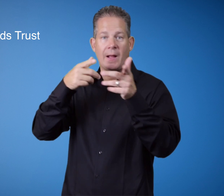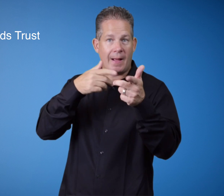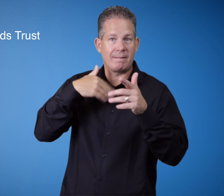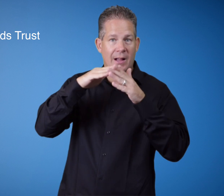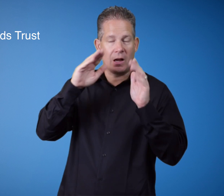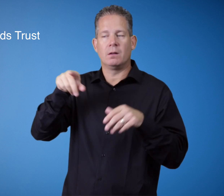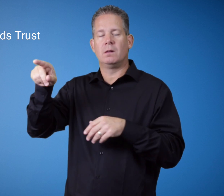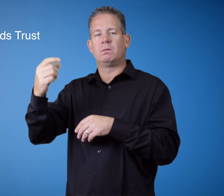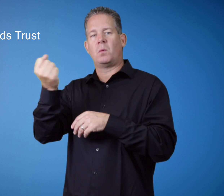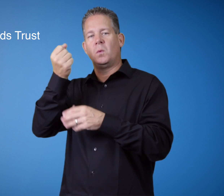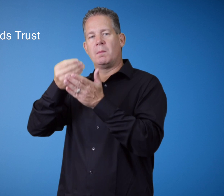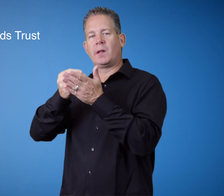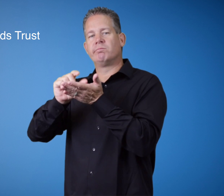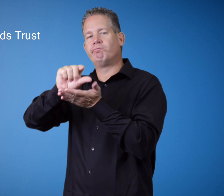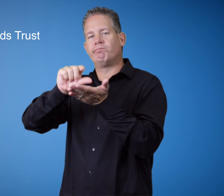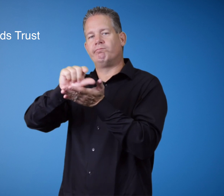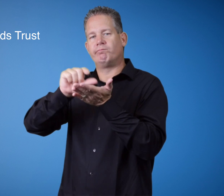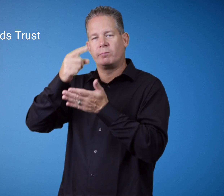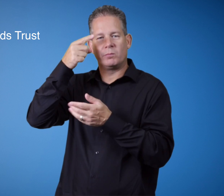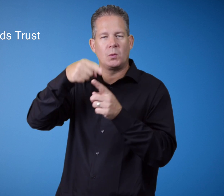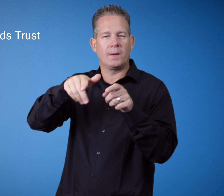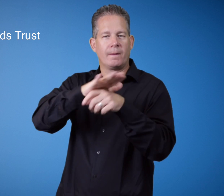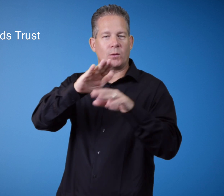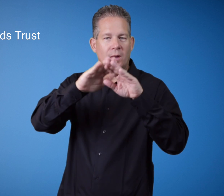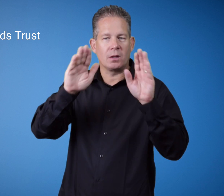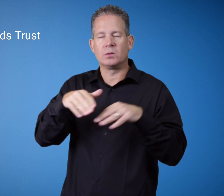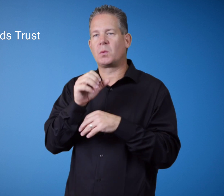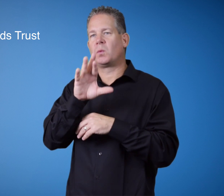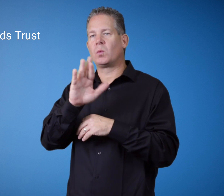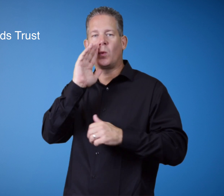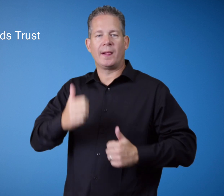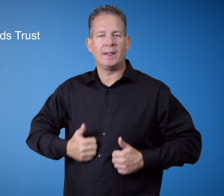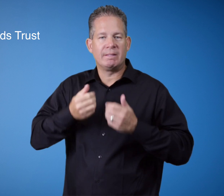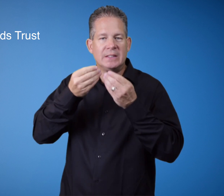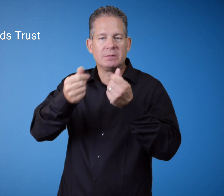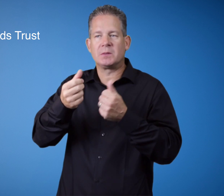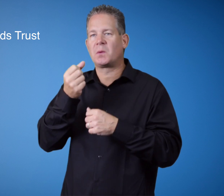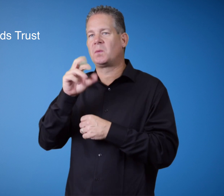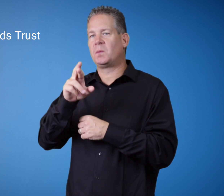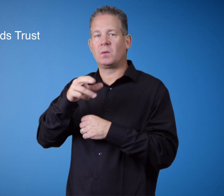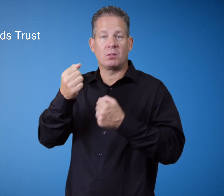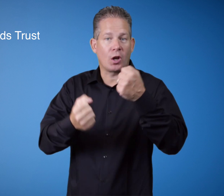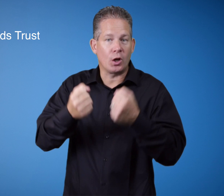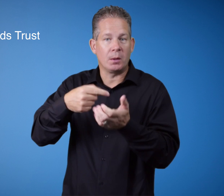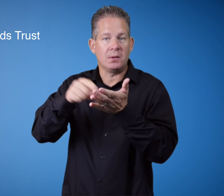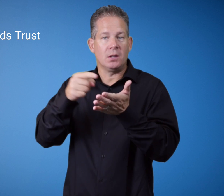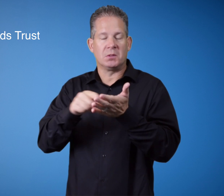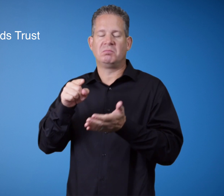could be if you have a house, that money would be held for you to cover your house expenses, or your living expenditures, or your